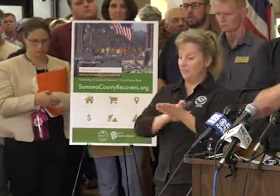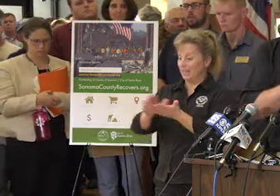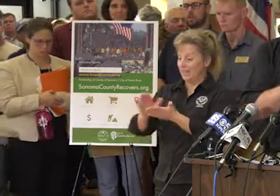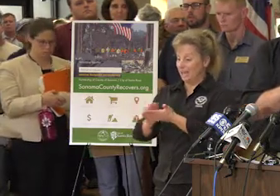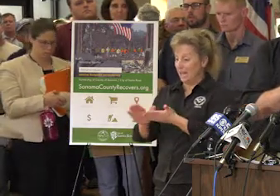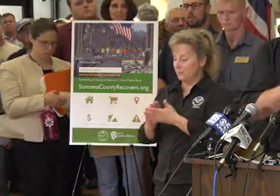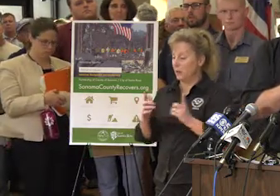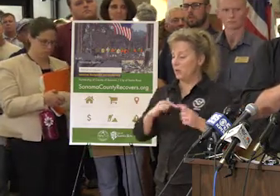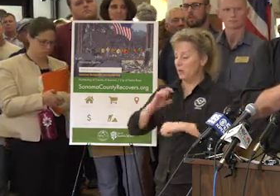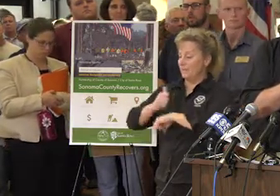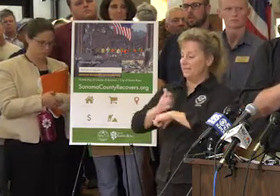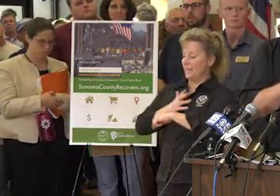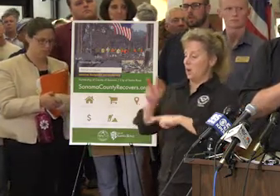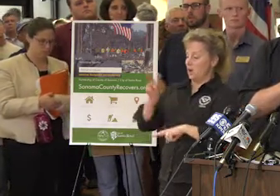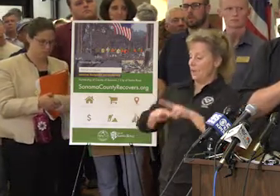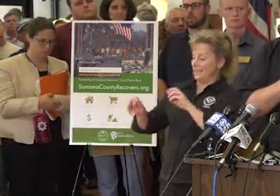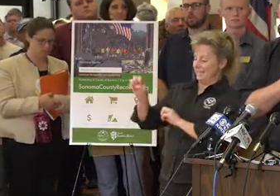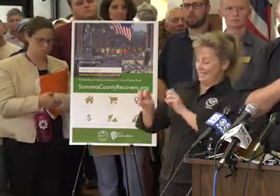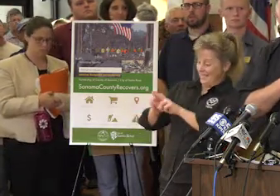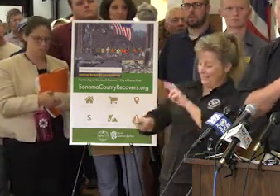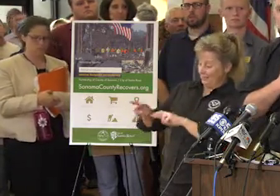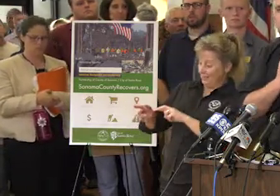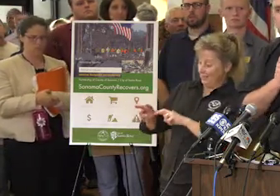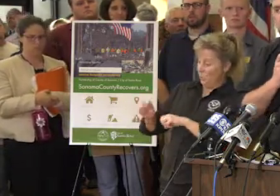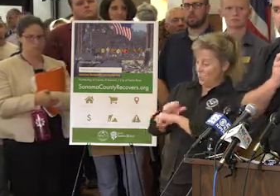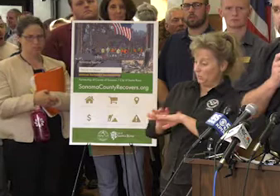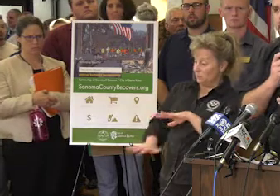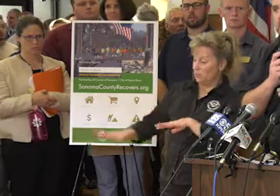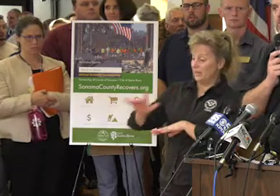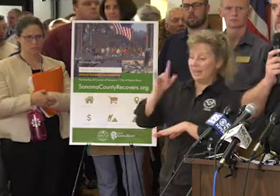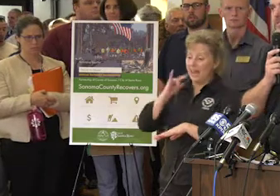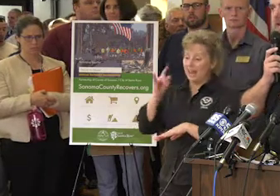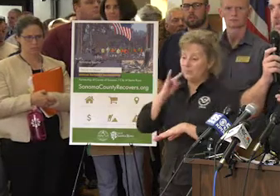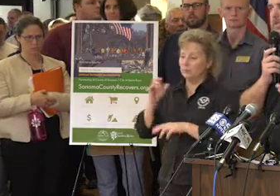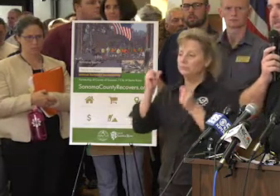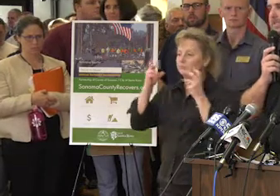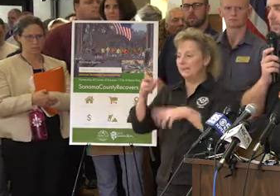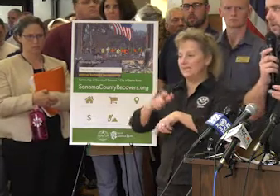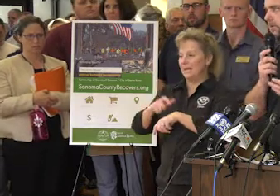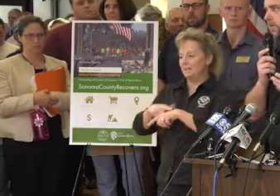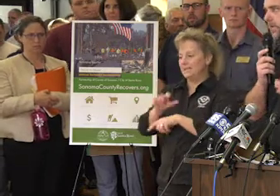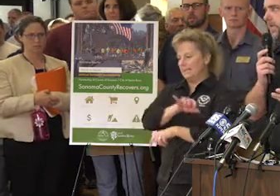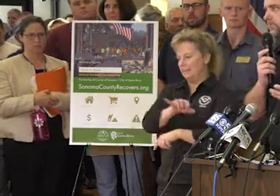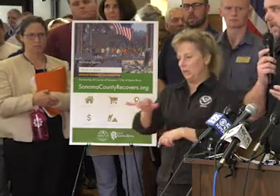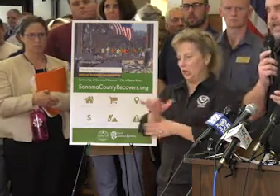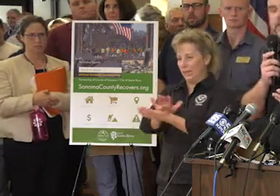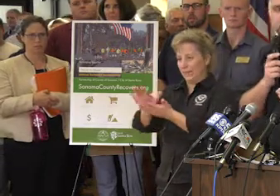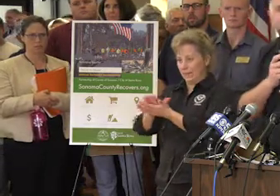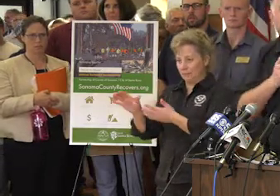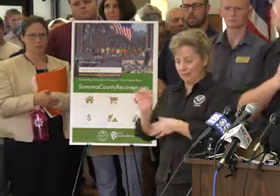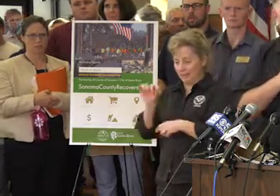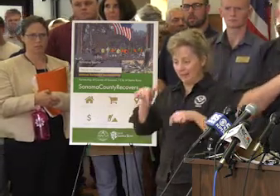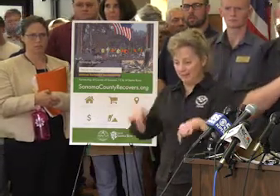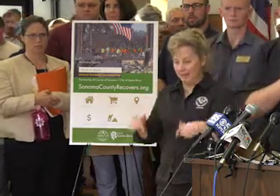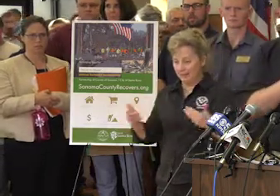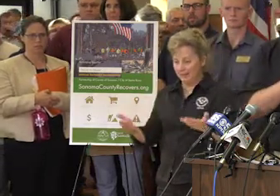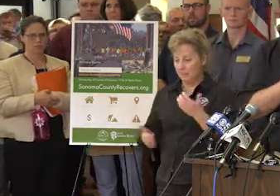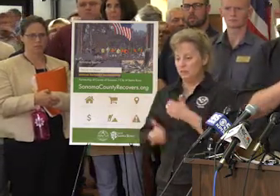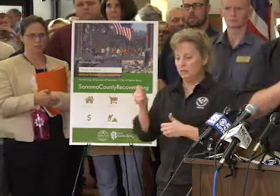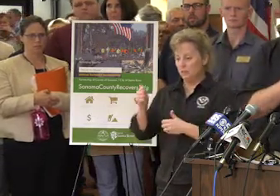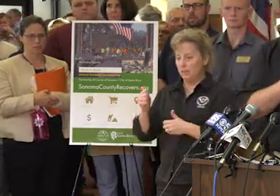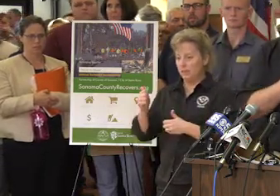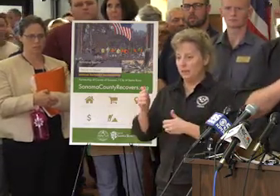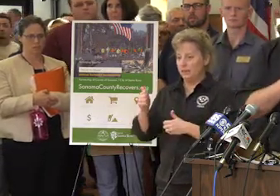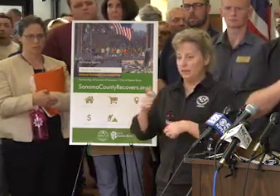We're basing our assessment on the work that's been done across California countless times on similar cleanups like this. The majority